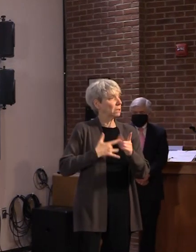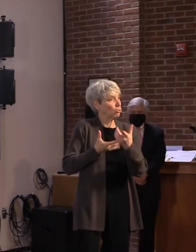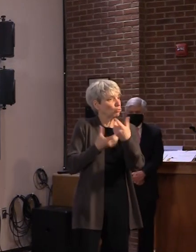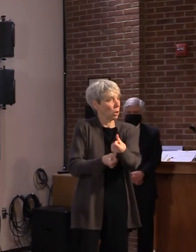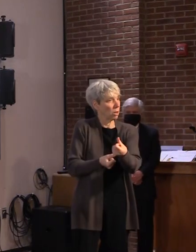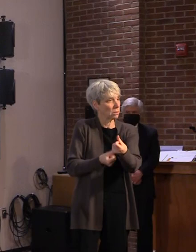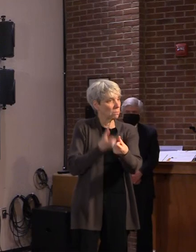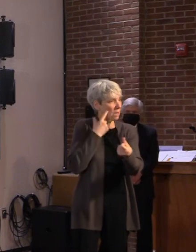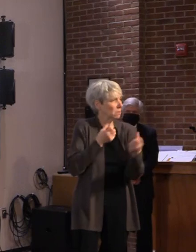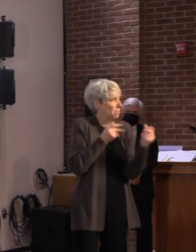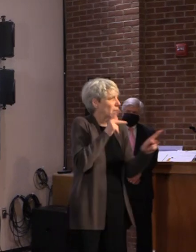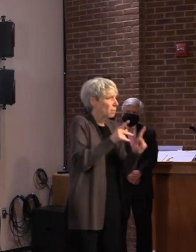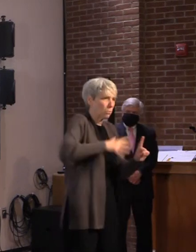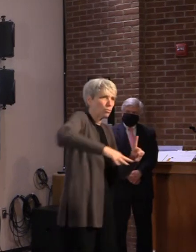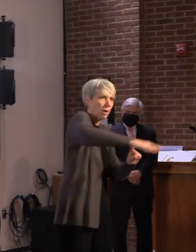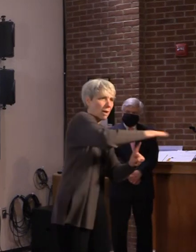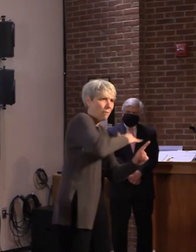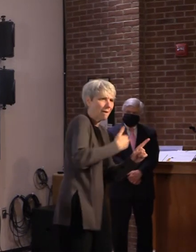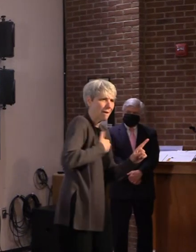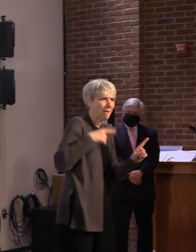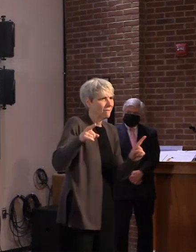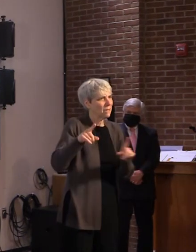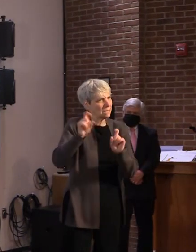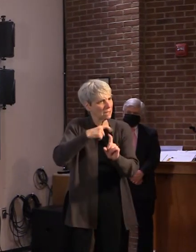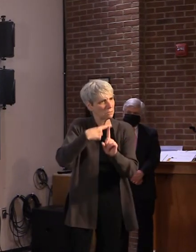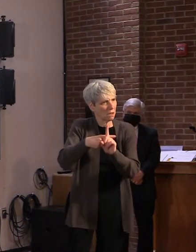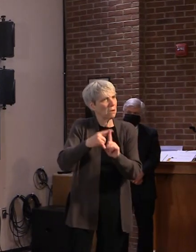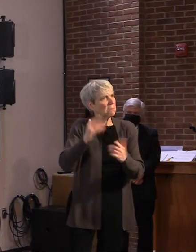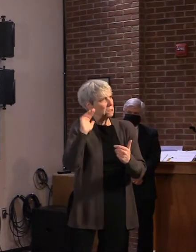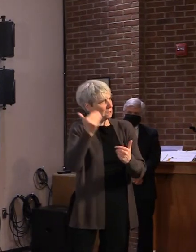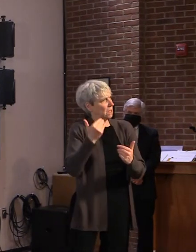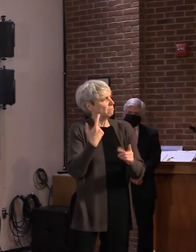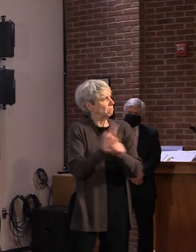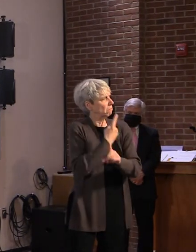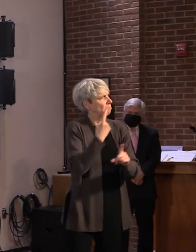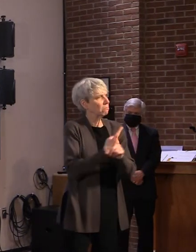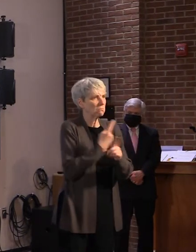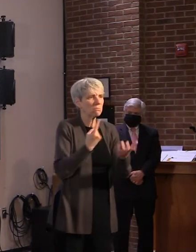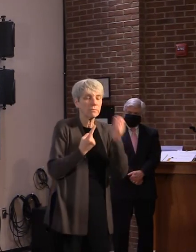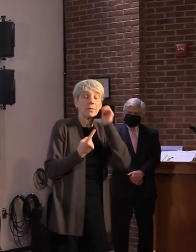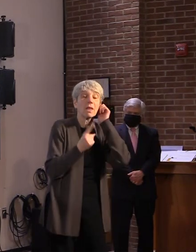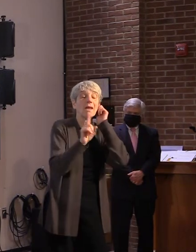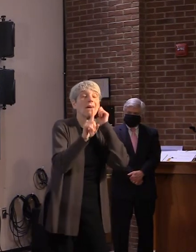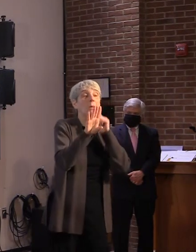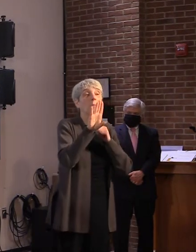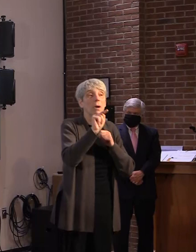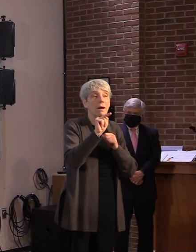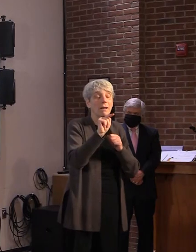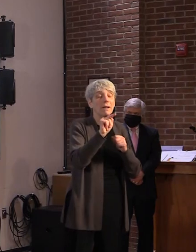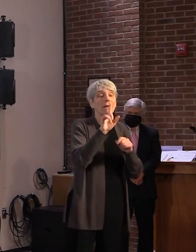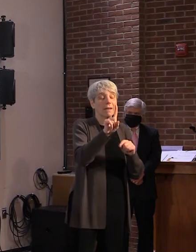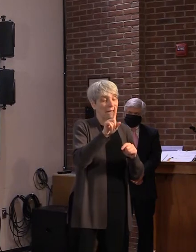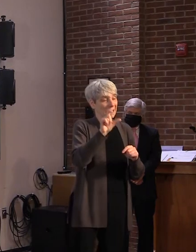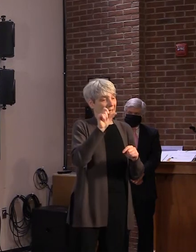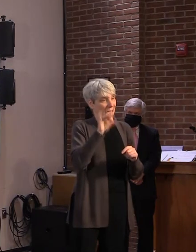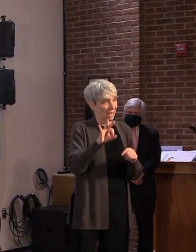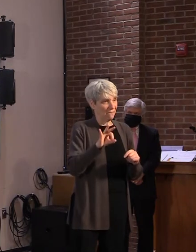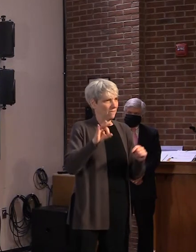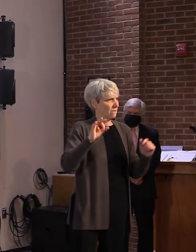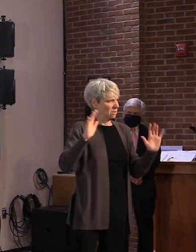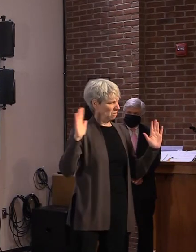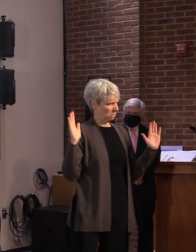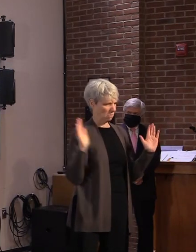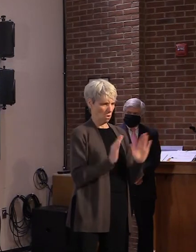virus. But the opposite is also true. And as the prevalence of the virus in the population gets lower and